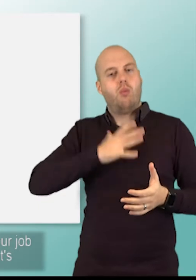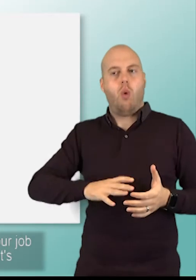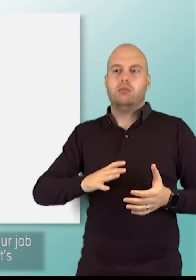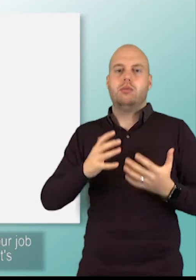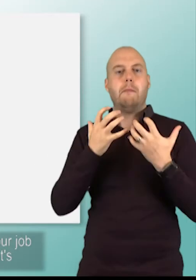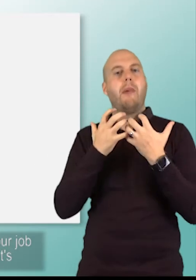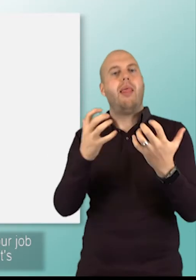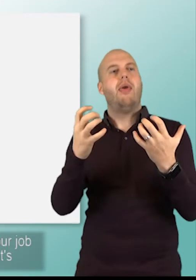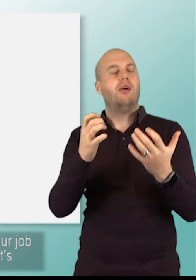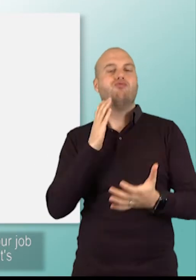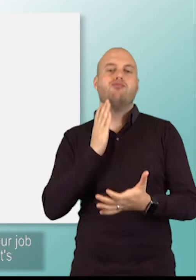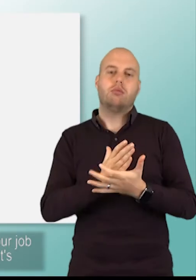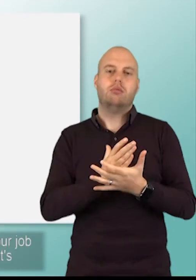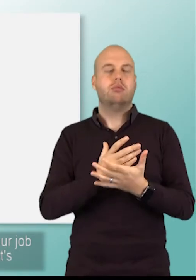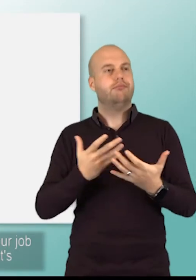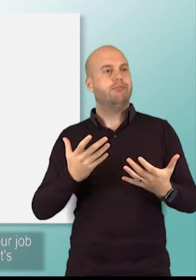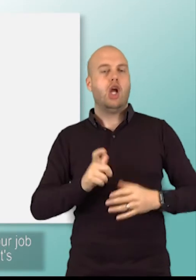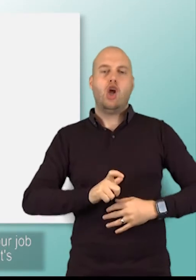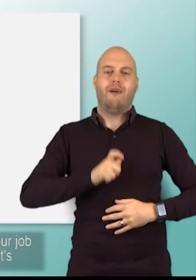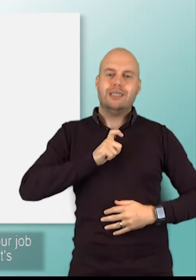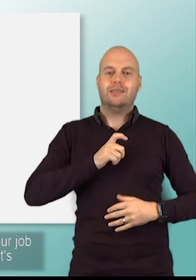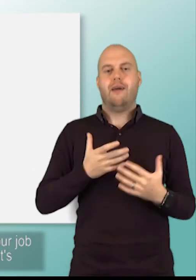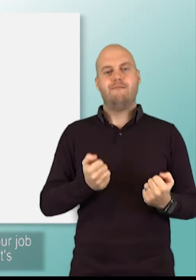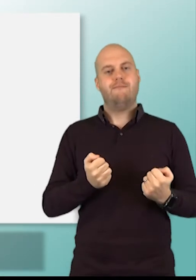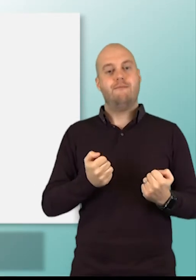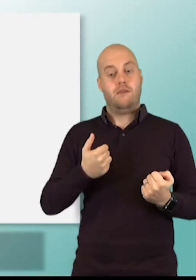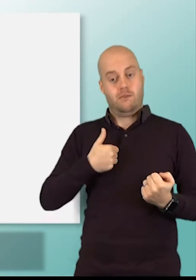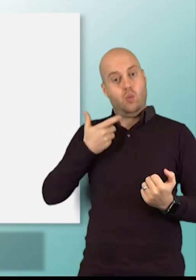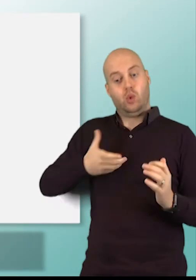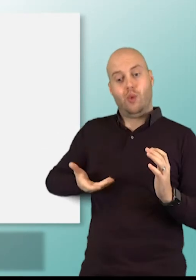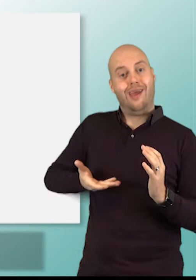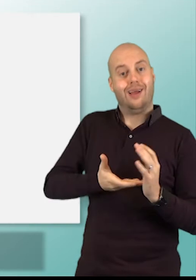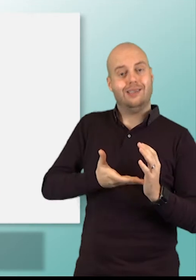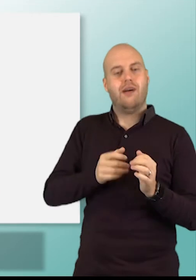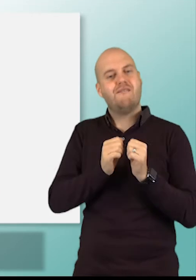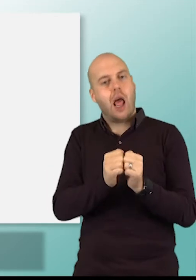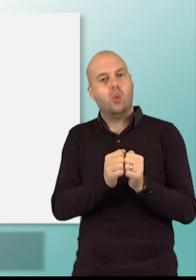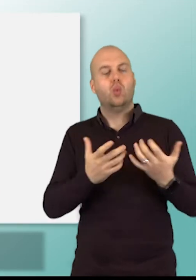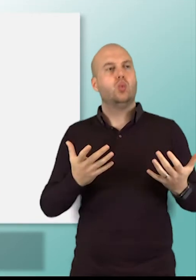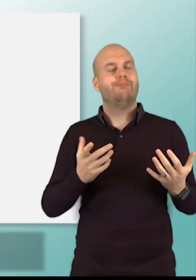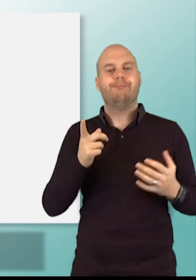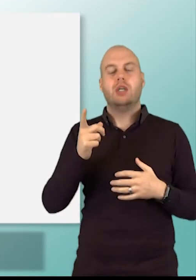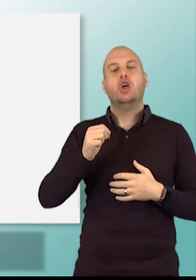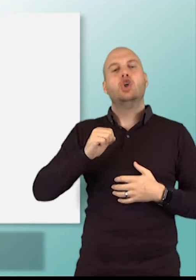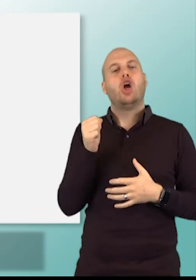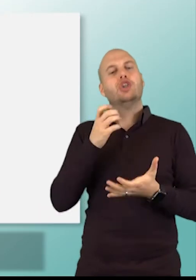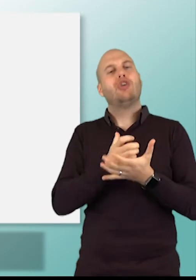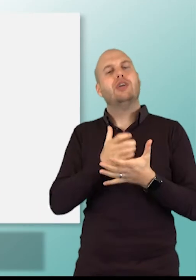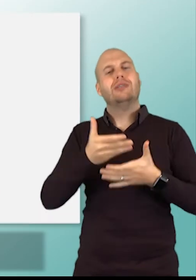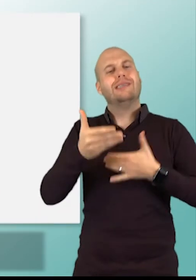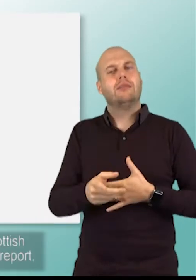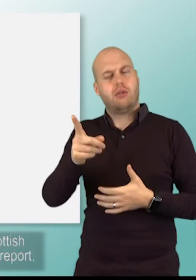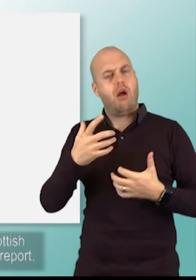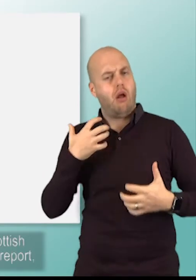ultimately it's our job to underpin public trust and confidence, and that's where we think we're adding value. The Scottish charity sector was